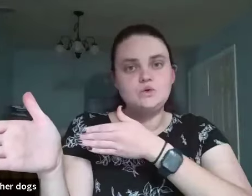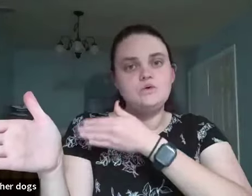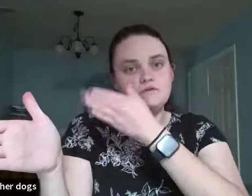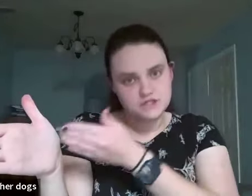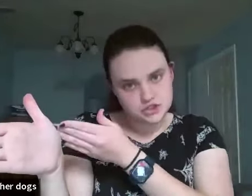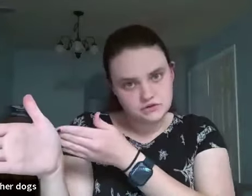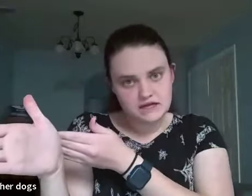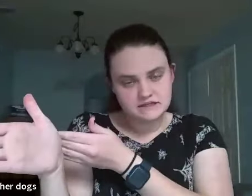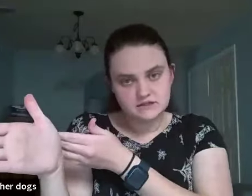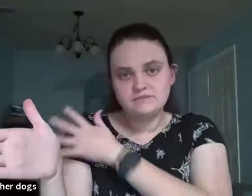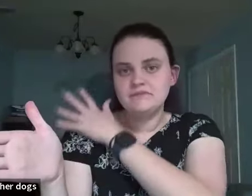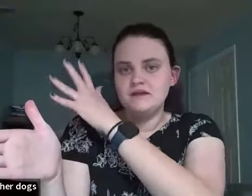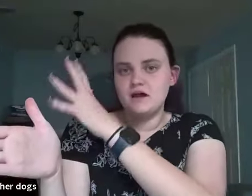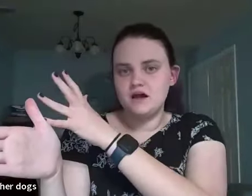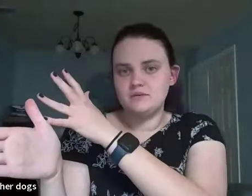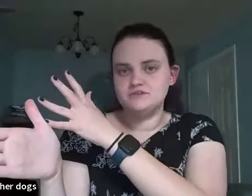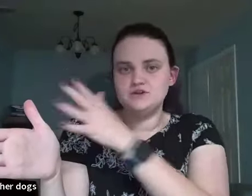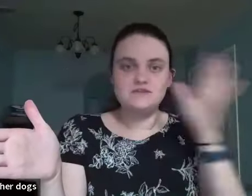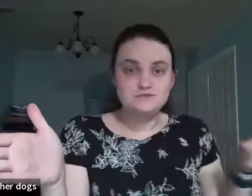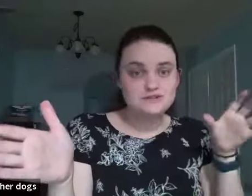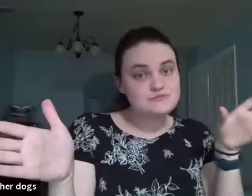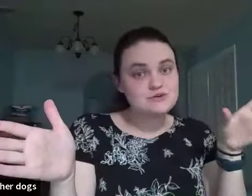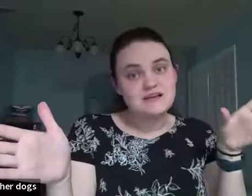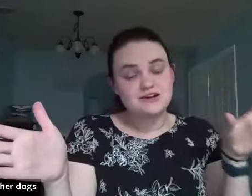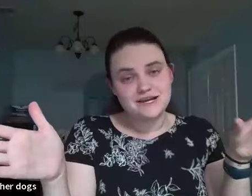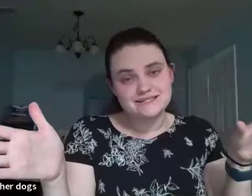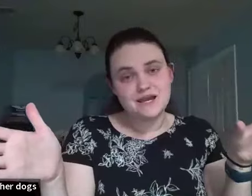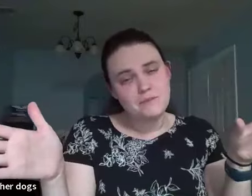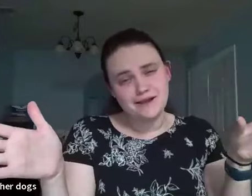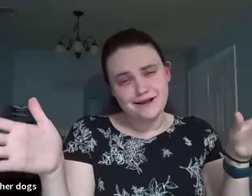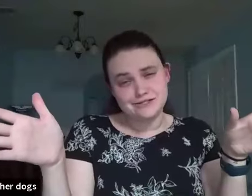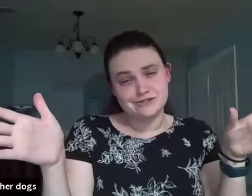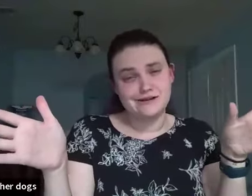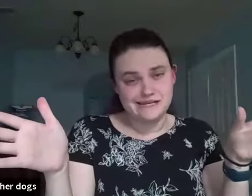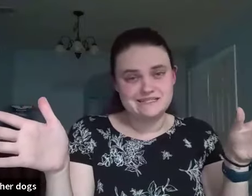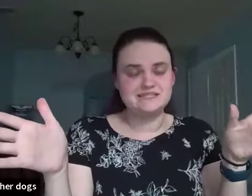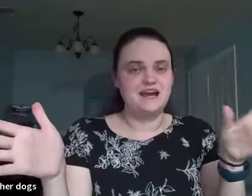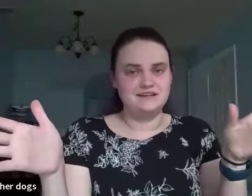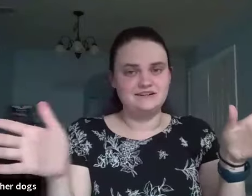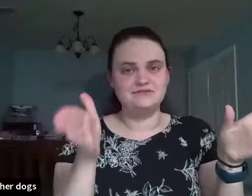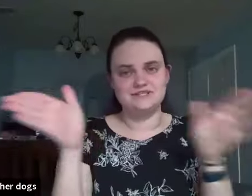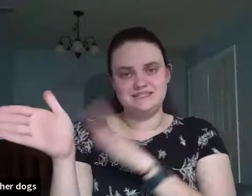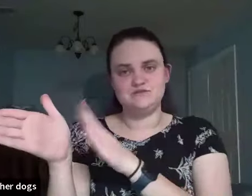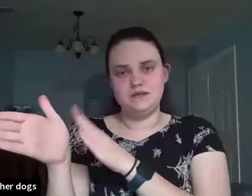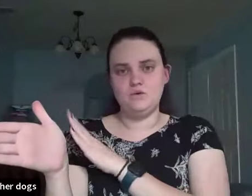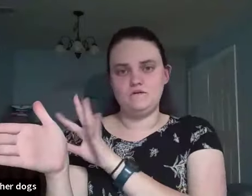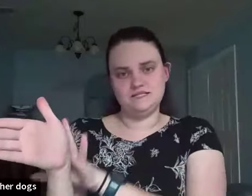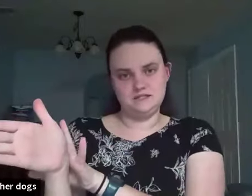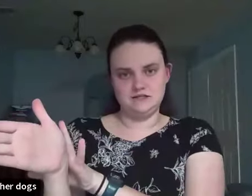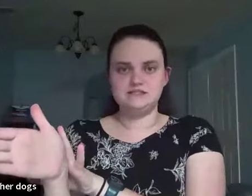medical professional kind of deal. So this one's are more like crazy. Oh my gosh, you're crazy kind of deal versus this one being more of a serious,